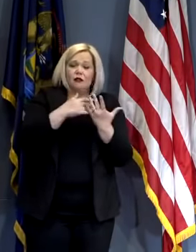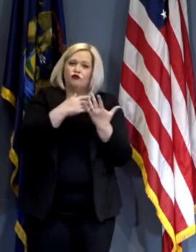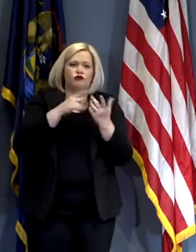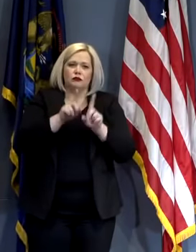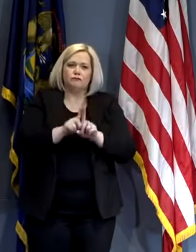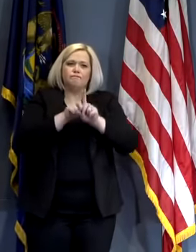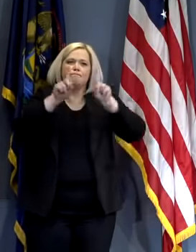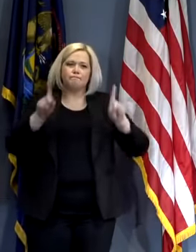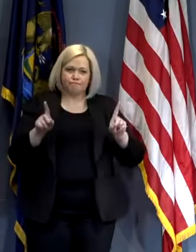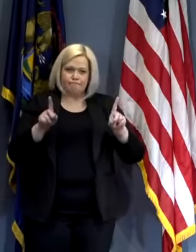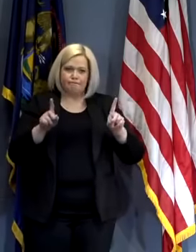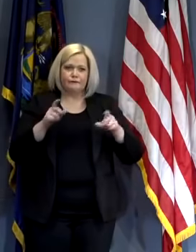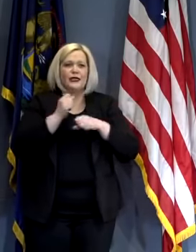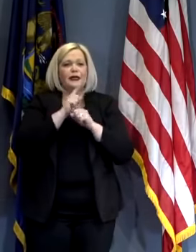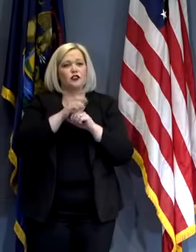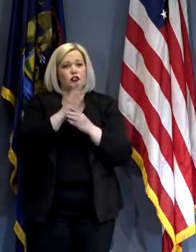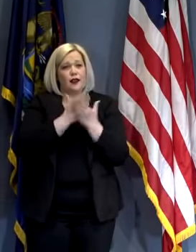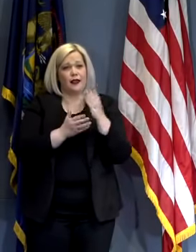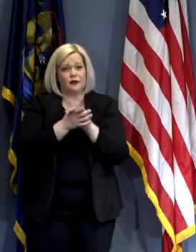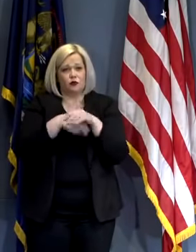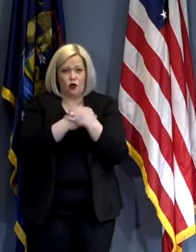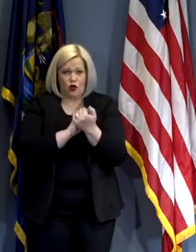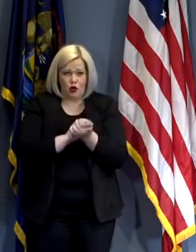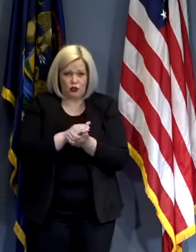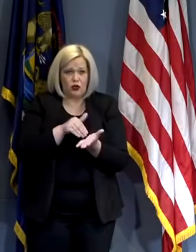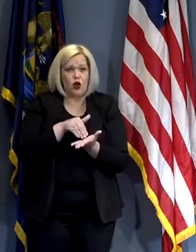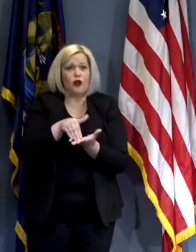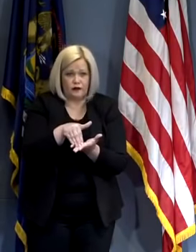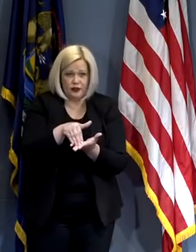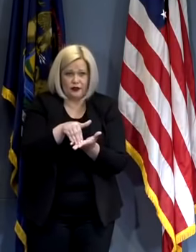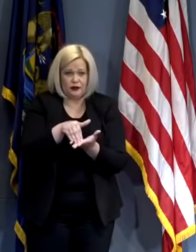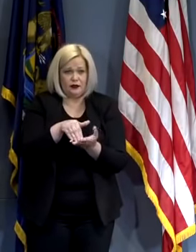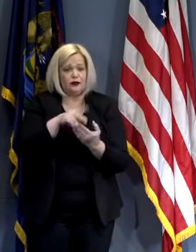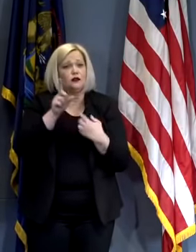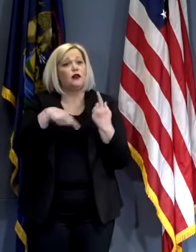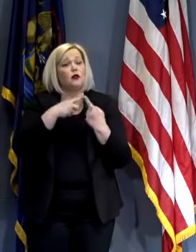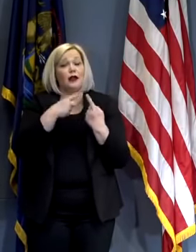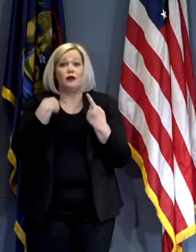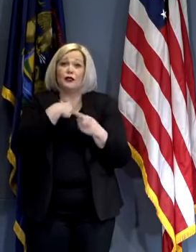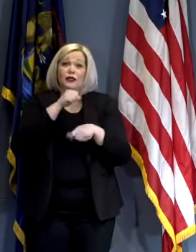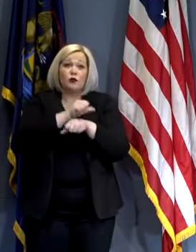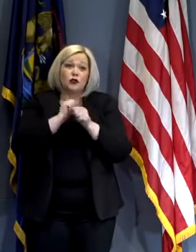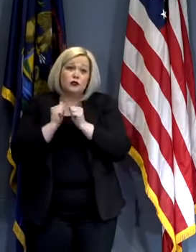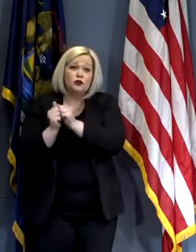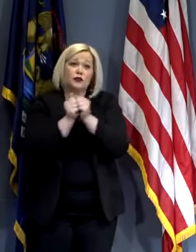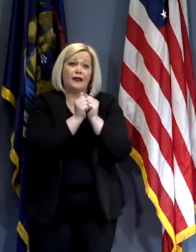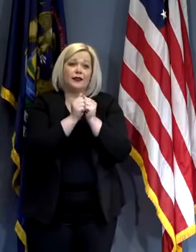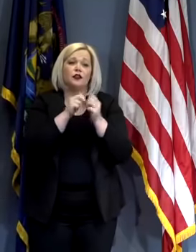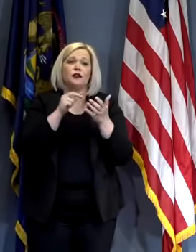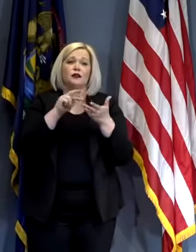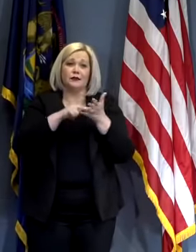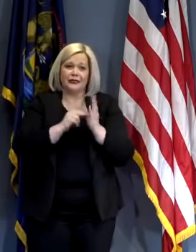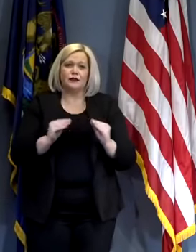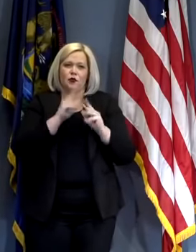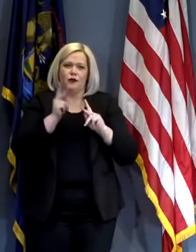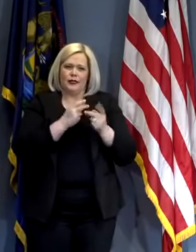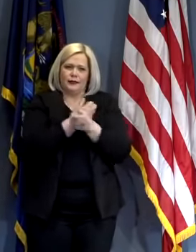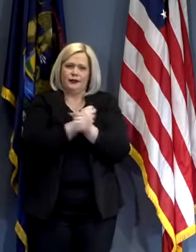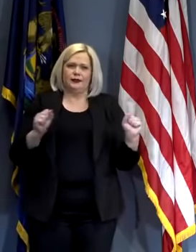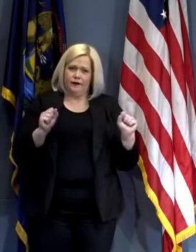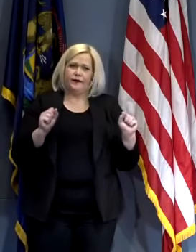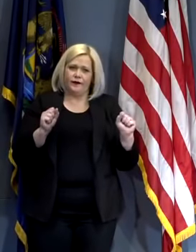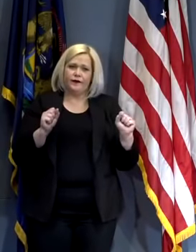your hands frequently. When we all do our part, we'll get through this safely. I've spoken in the past about measures we're taking